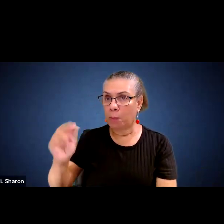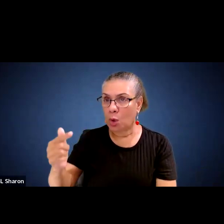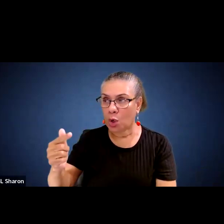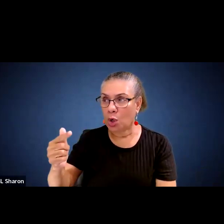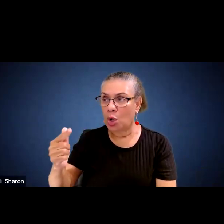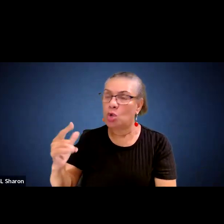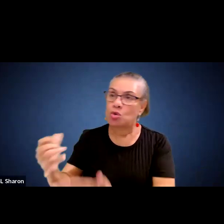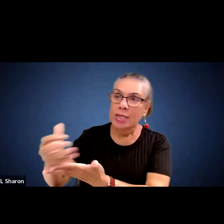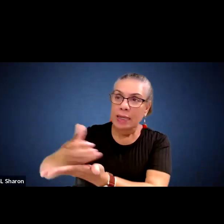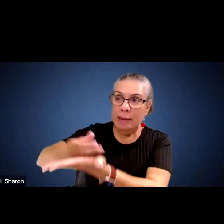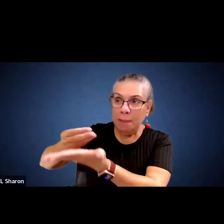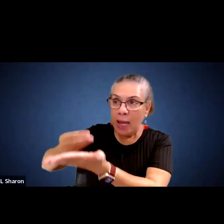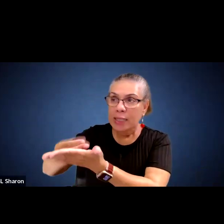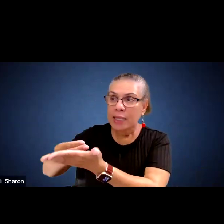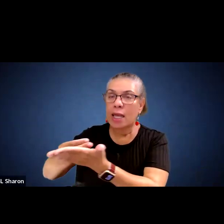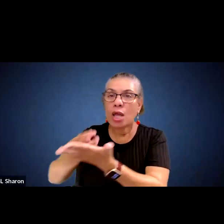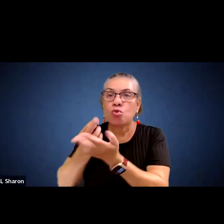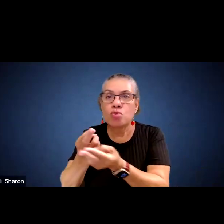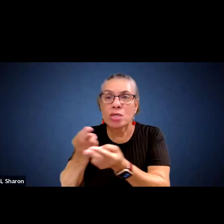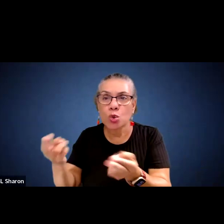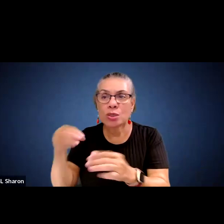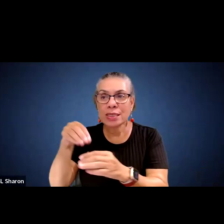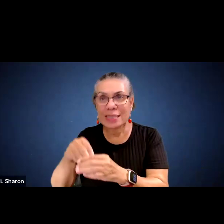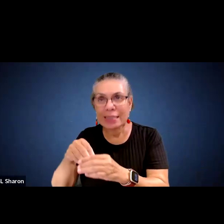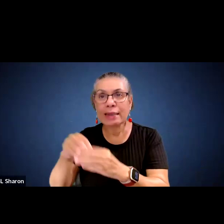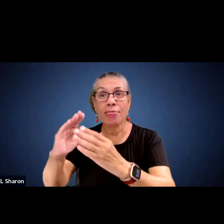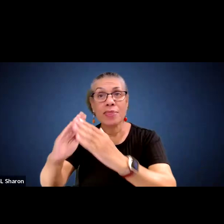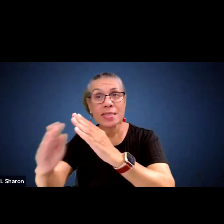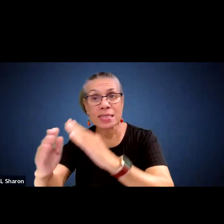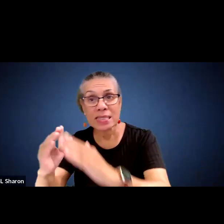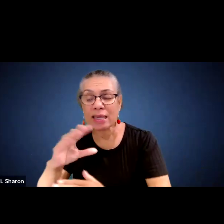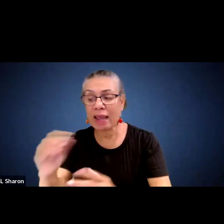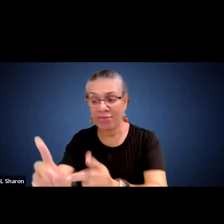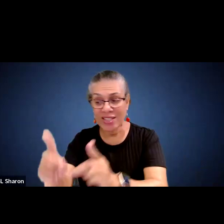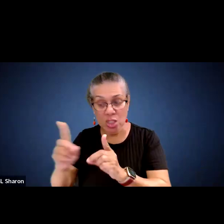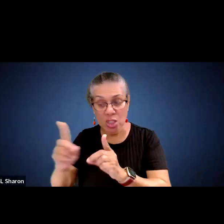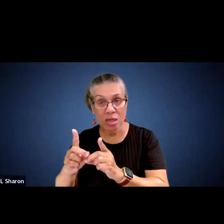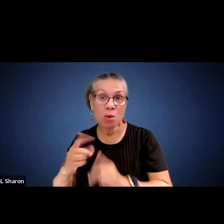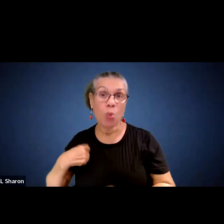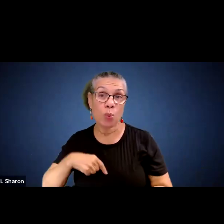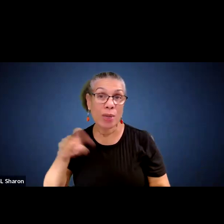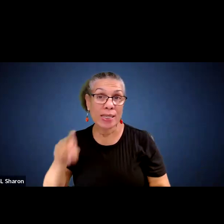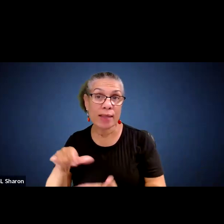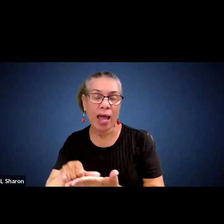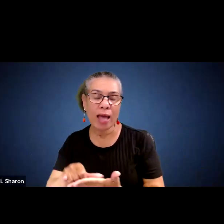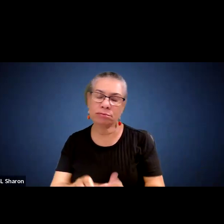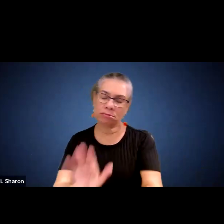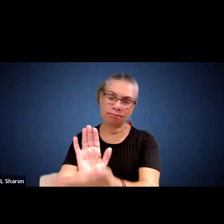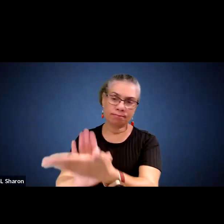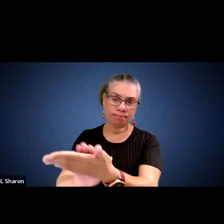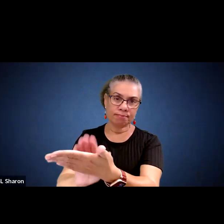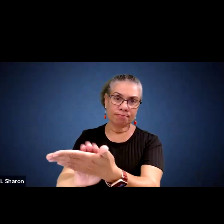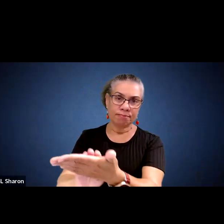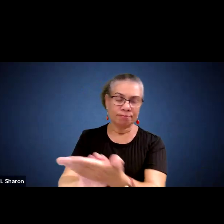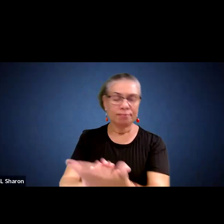bring resource into our district and our city at a time when we need it. So kudos to you, Principal